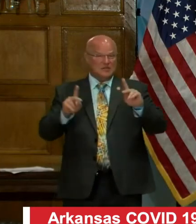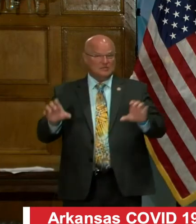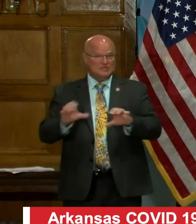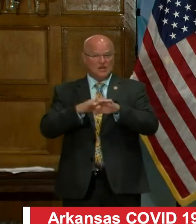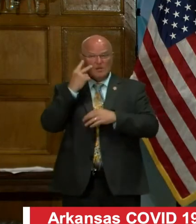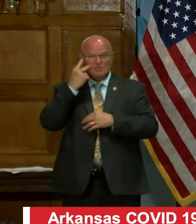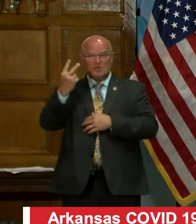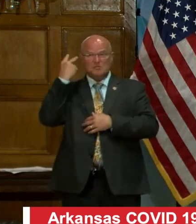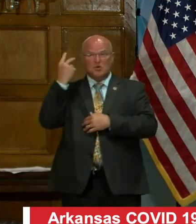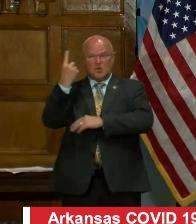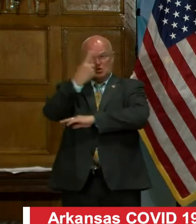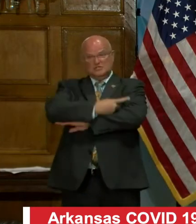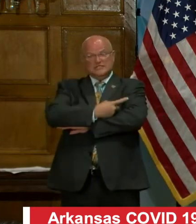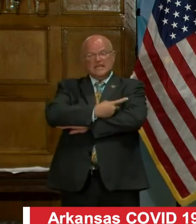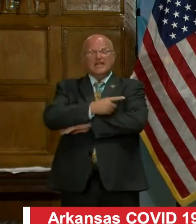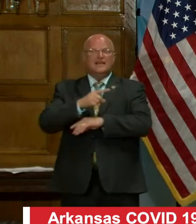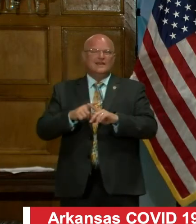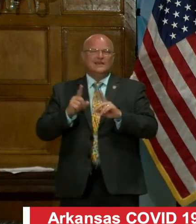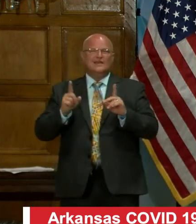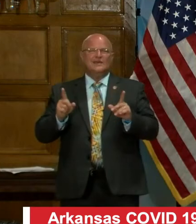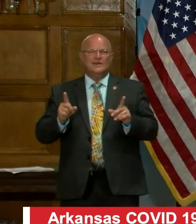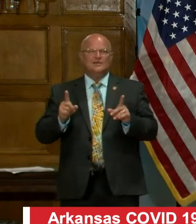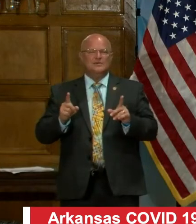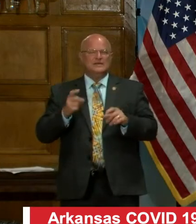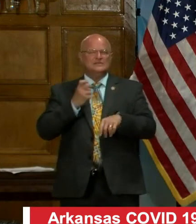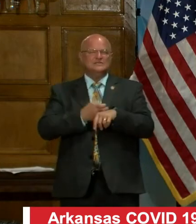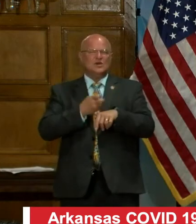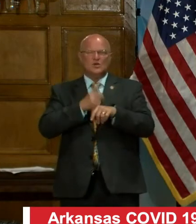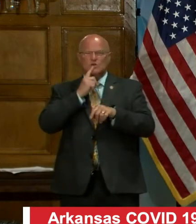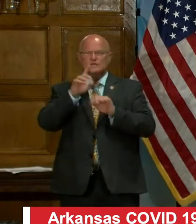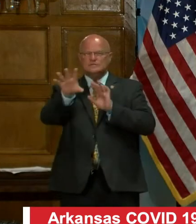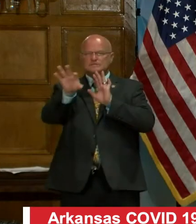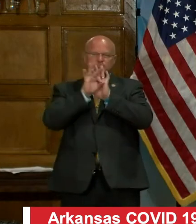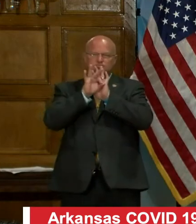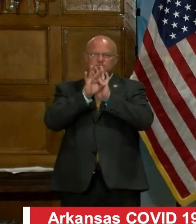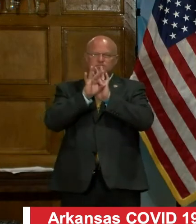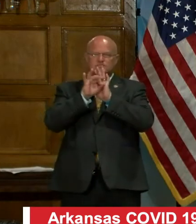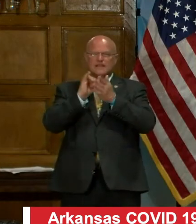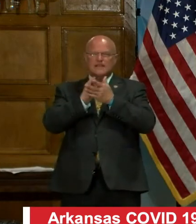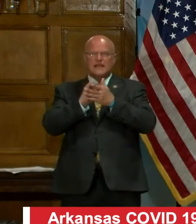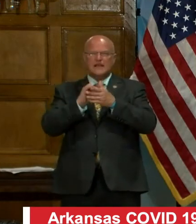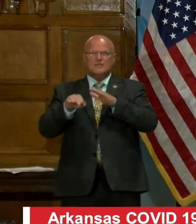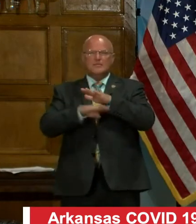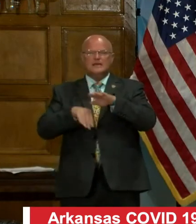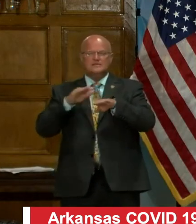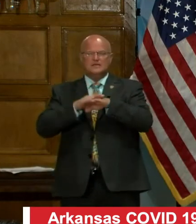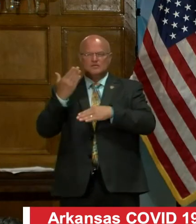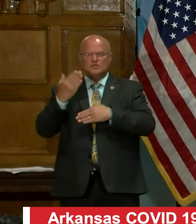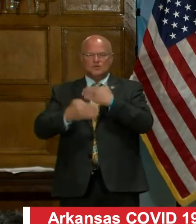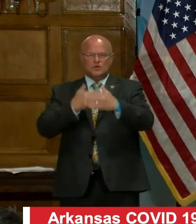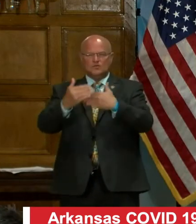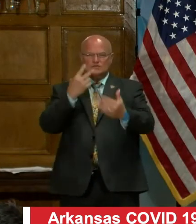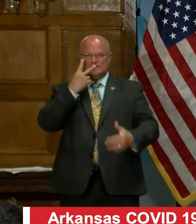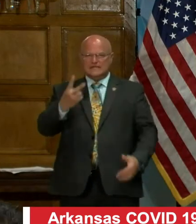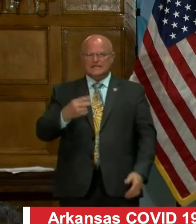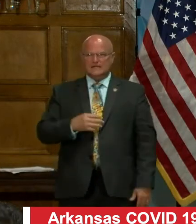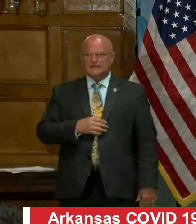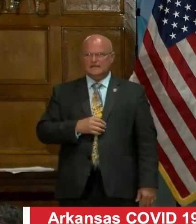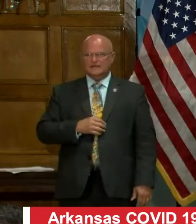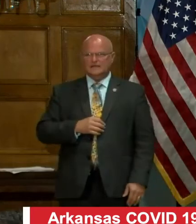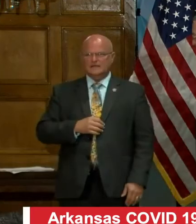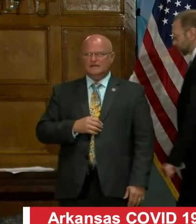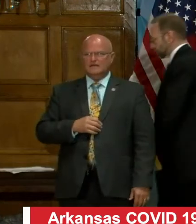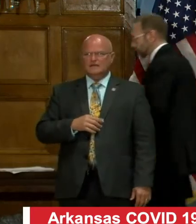did on Memorial Day, but it's hard to pull that out, based on the pattern we're seeing. A couple